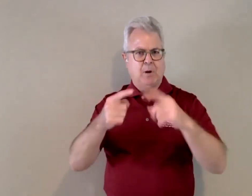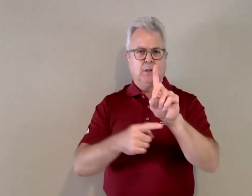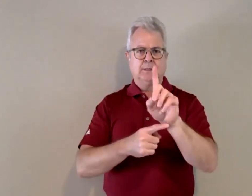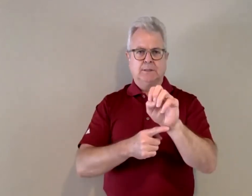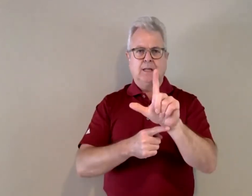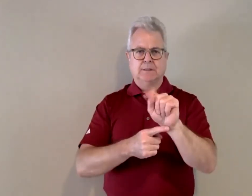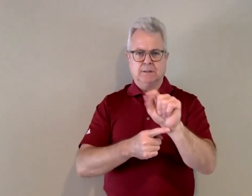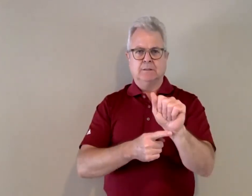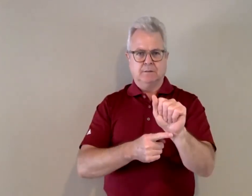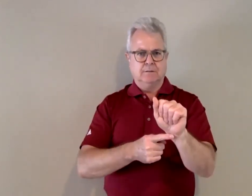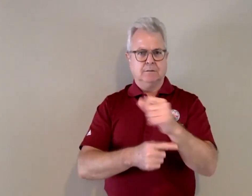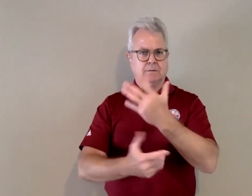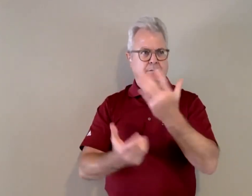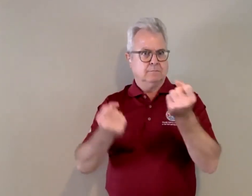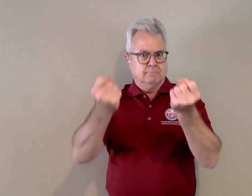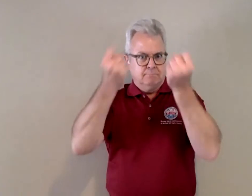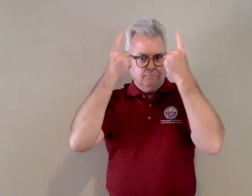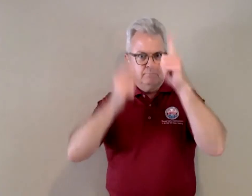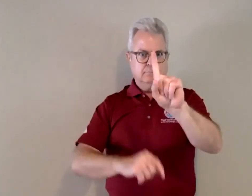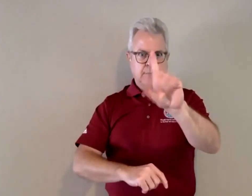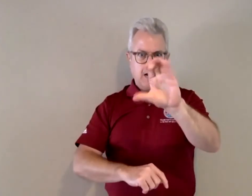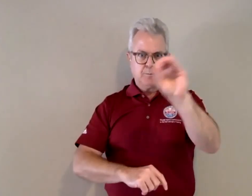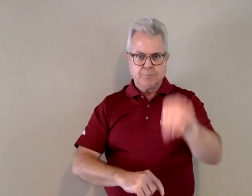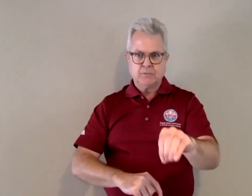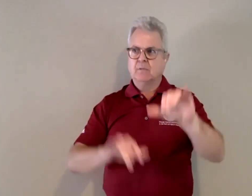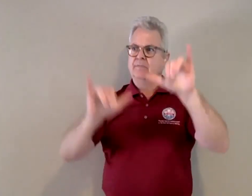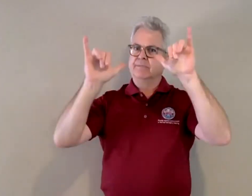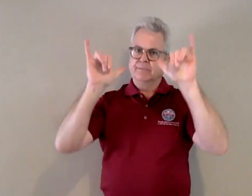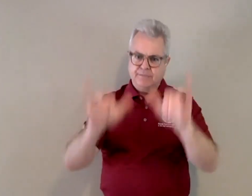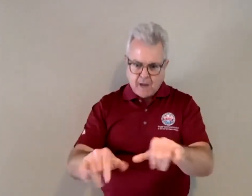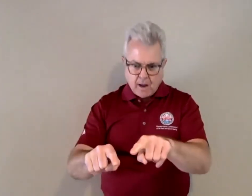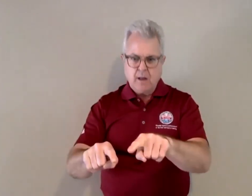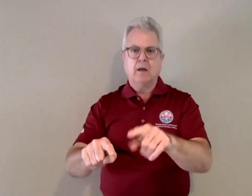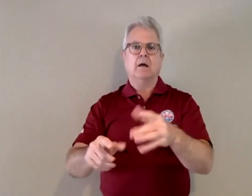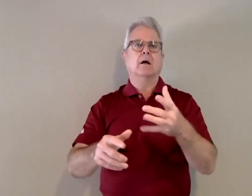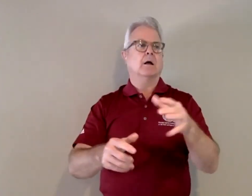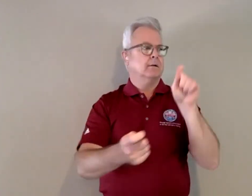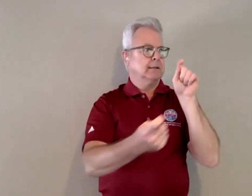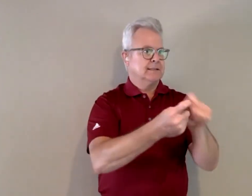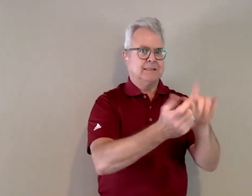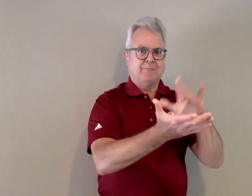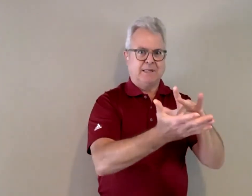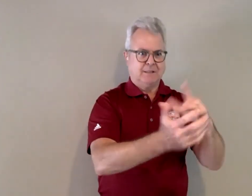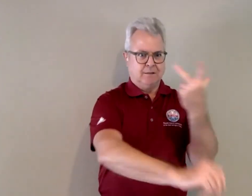So science is still doing more research about the Delta variant. They don't know everything about it